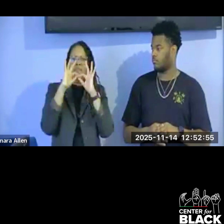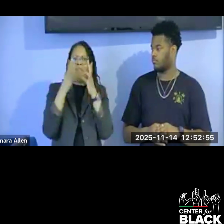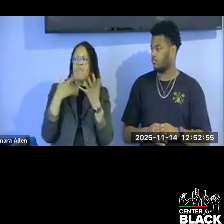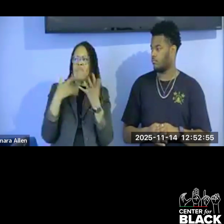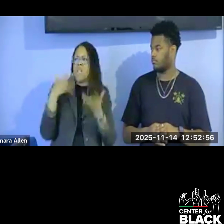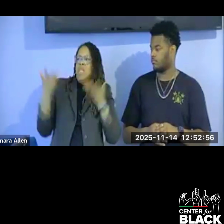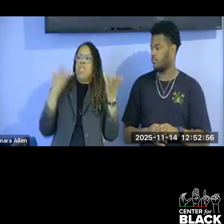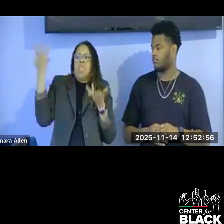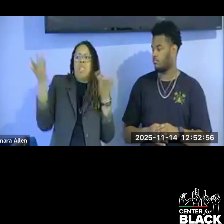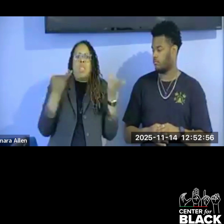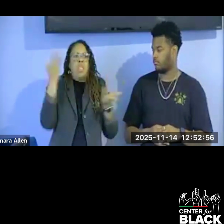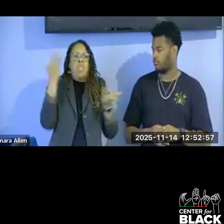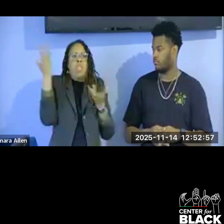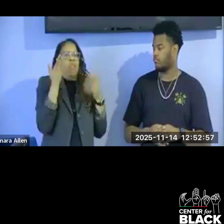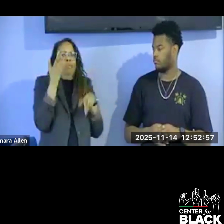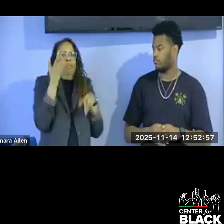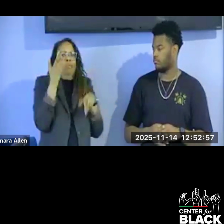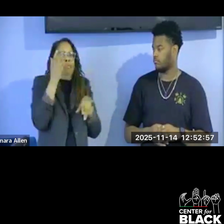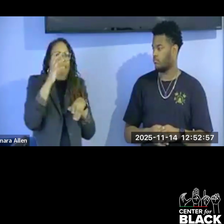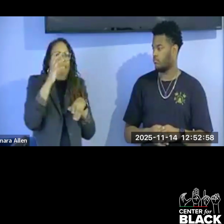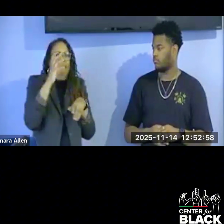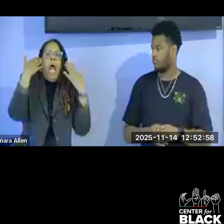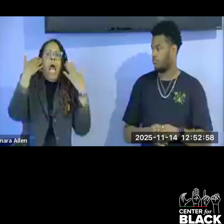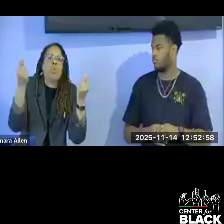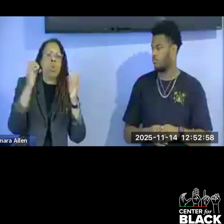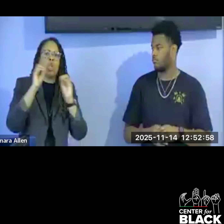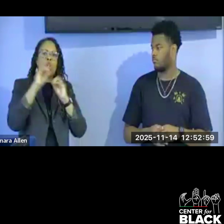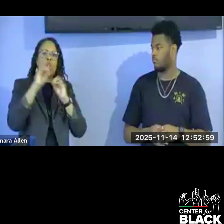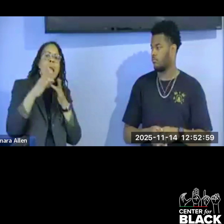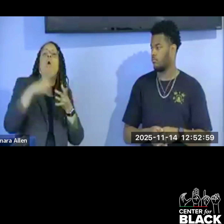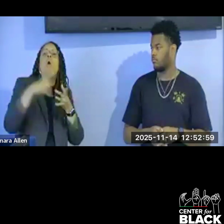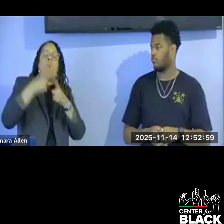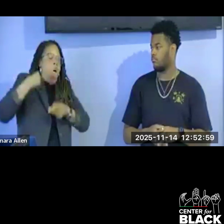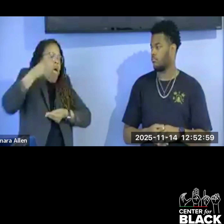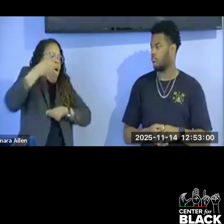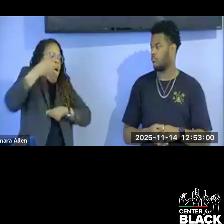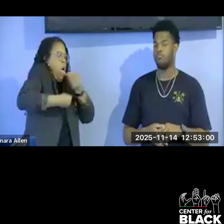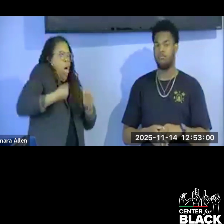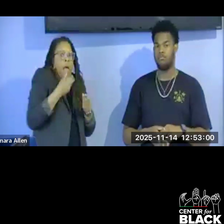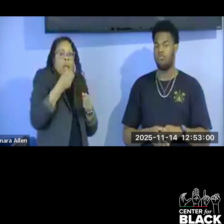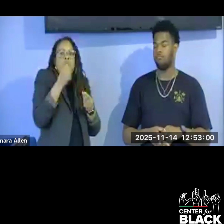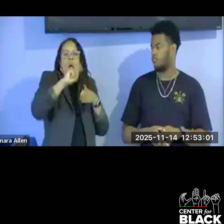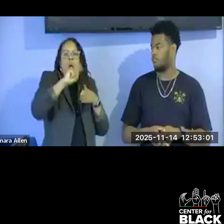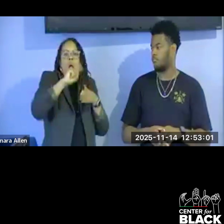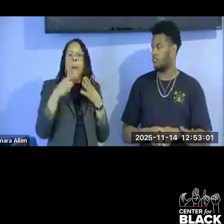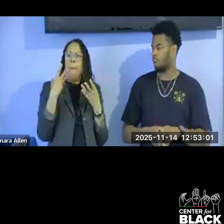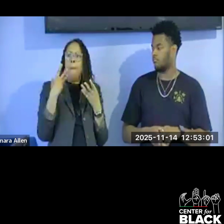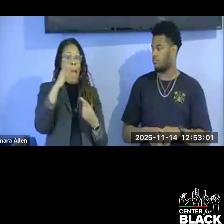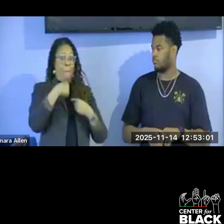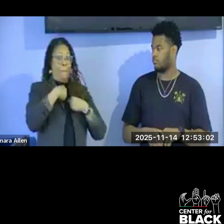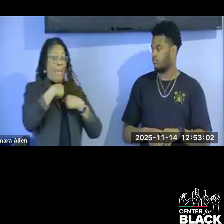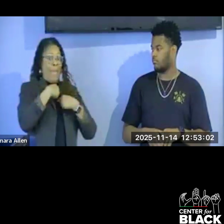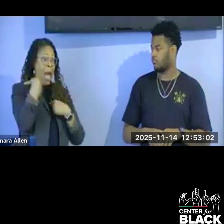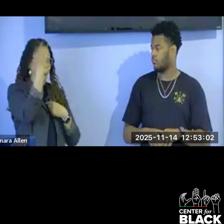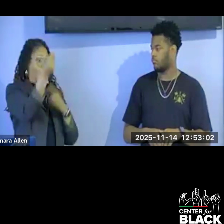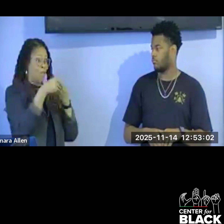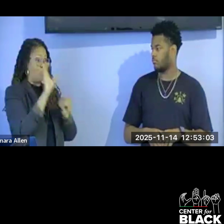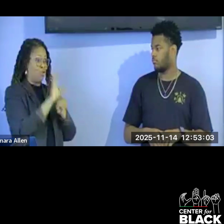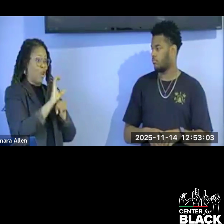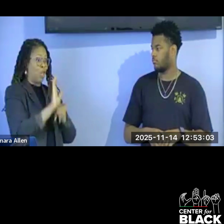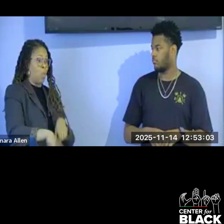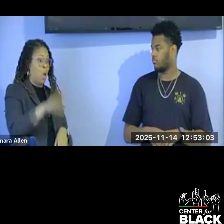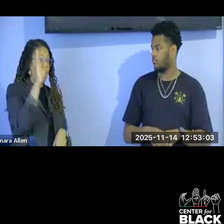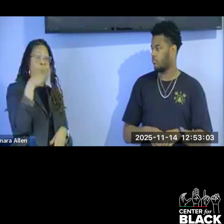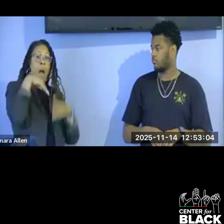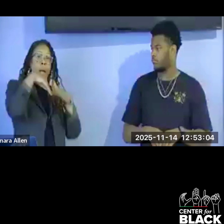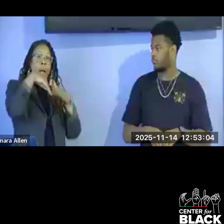that as well. Oftentimes, Black families feel conflicted because they're not sure how to make sure that that